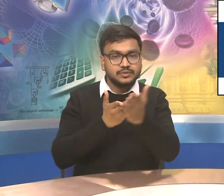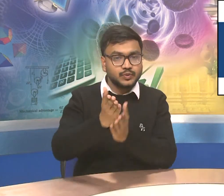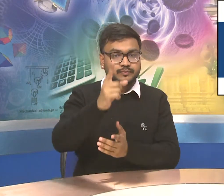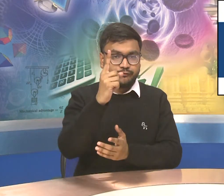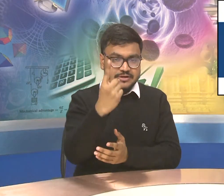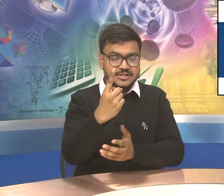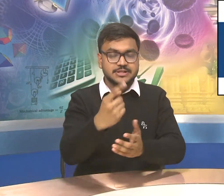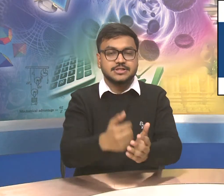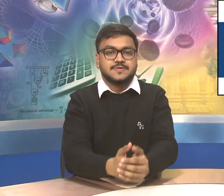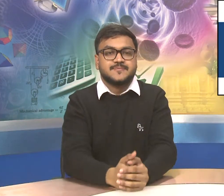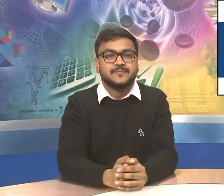Part 1.